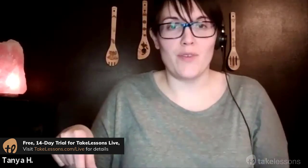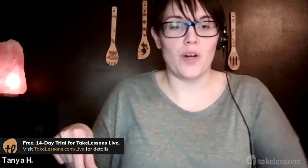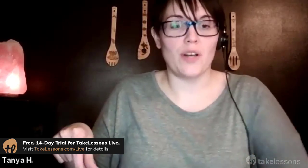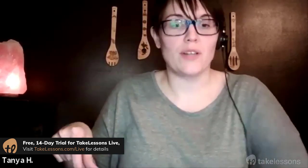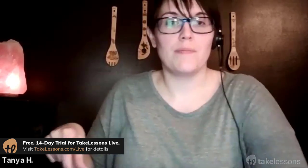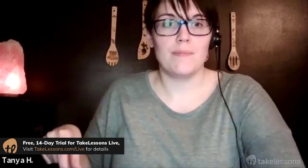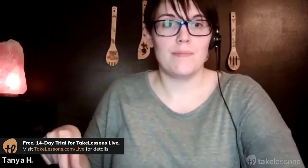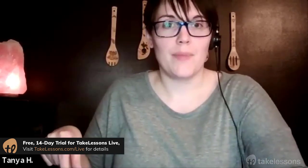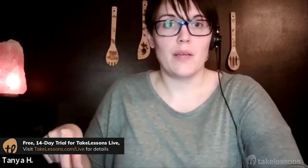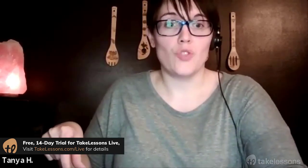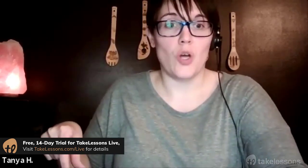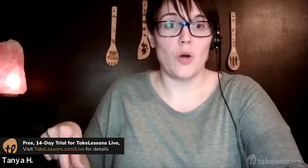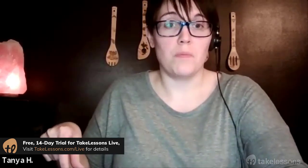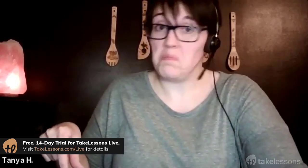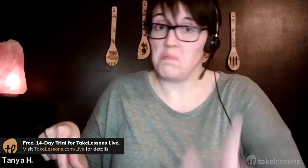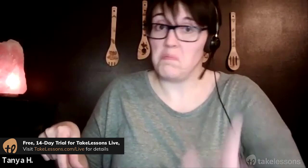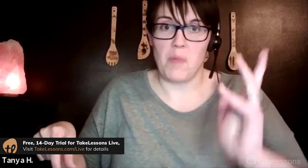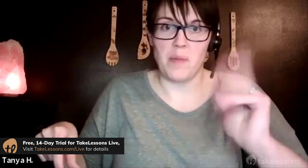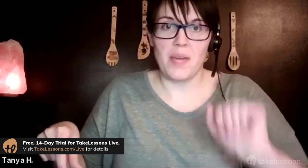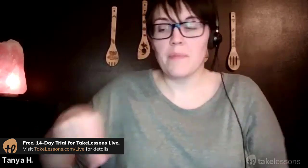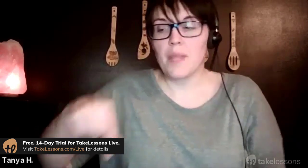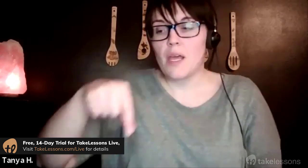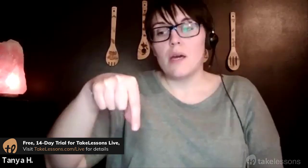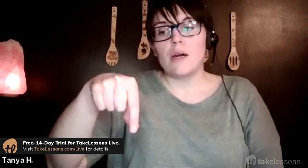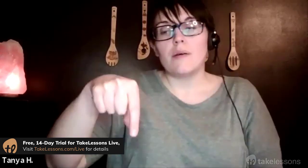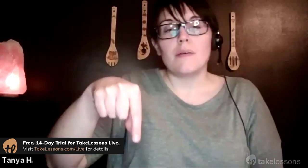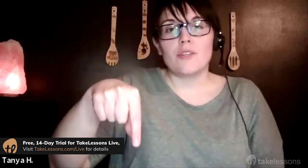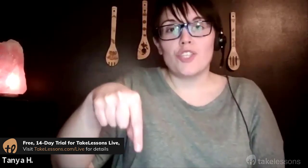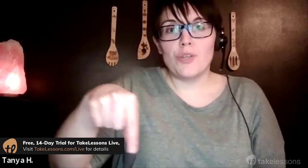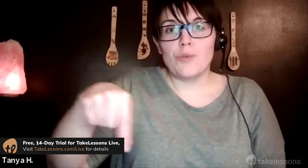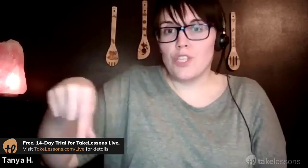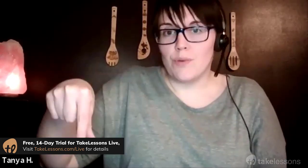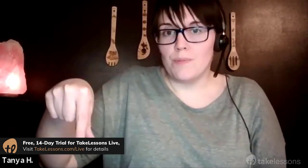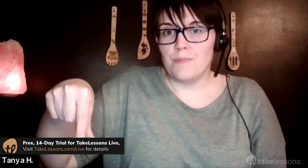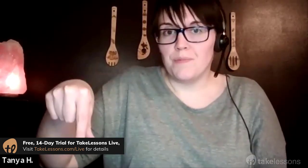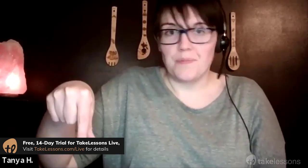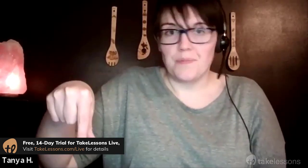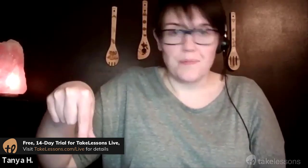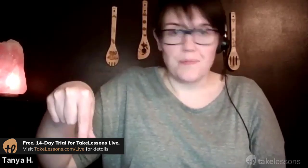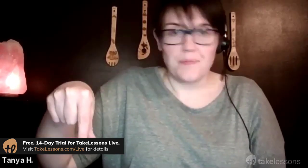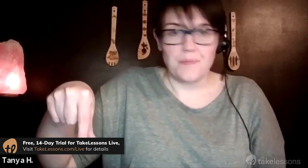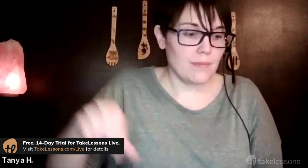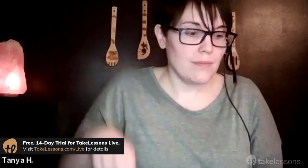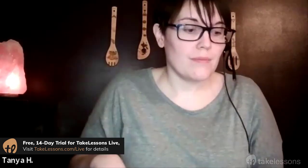word. So maybe. Q, Q.